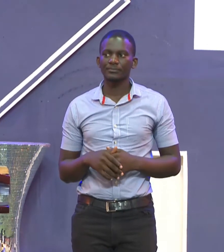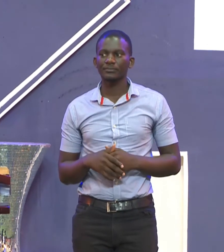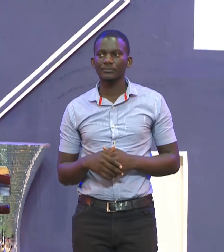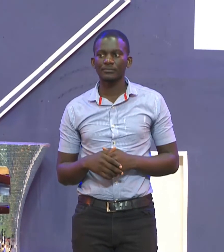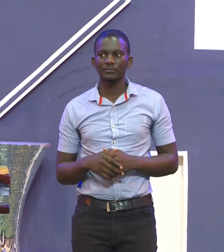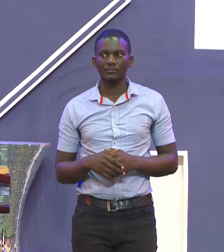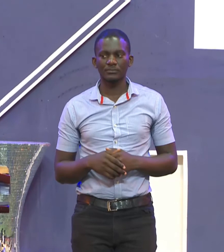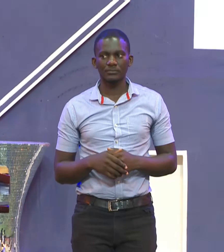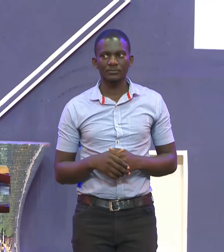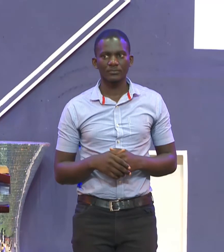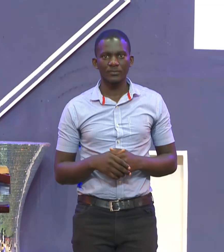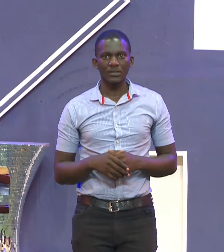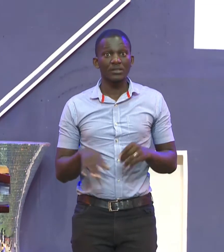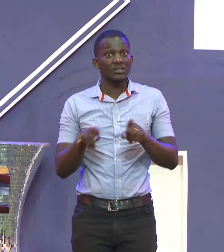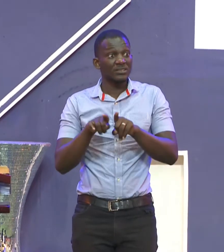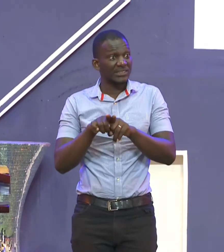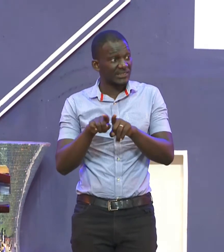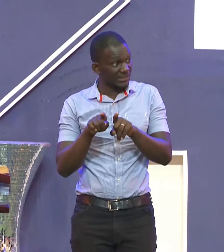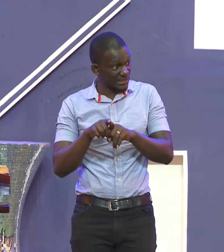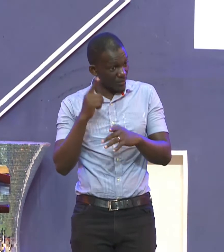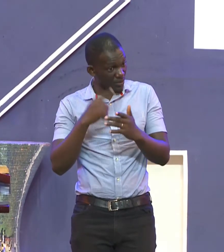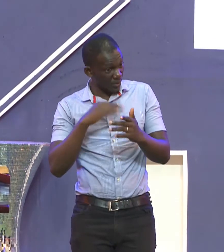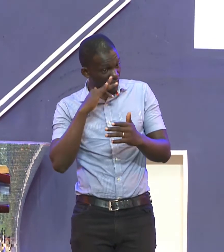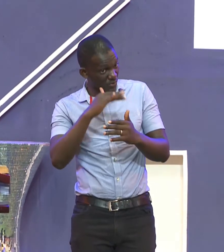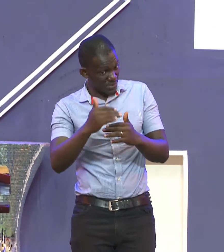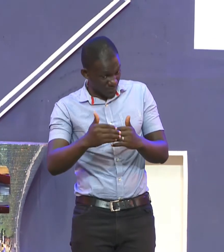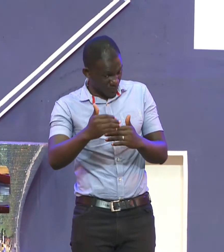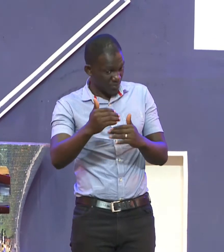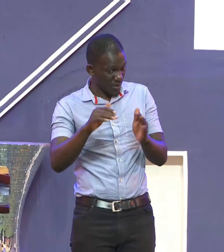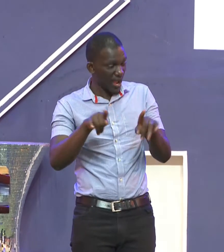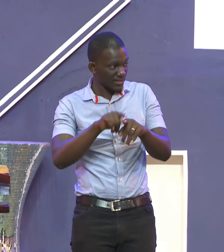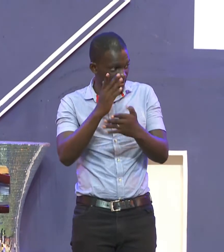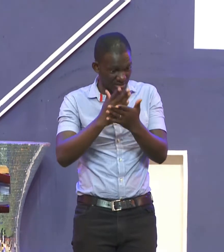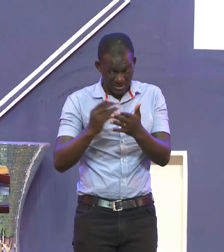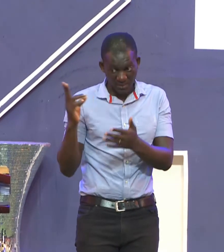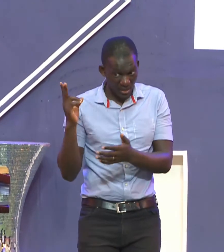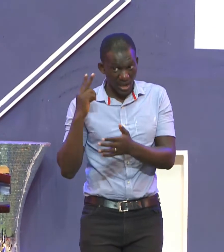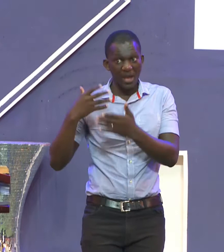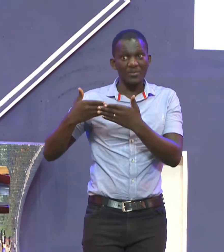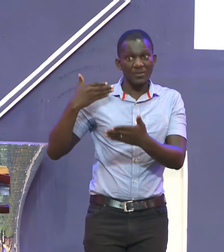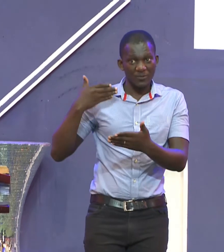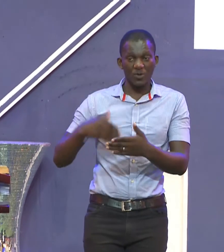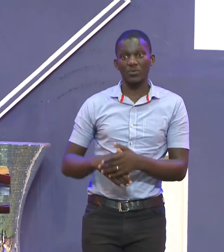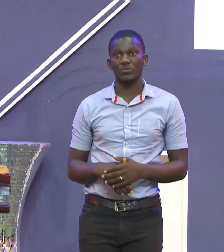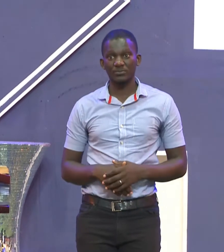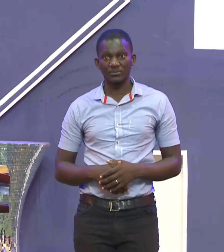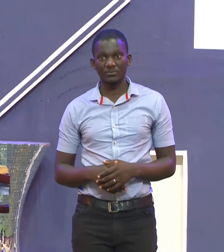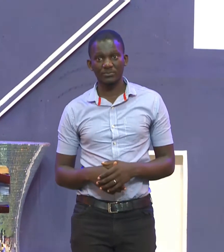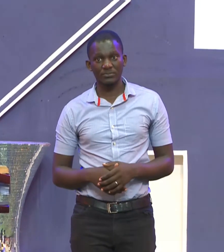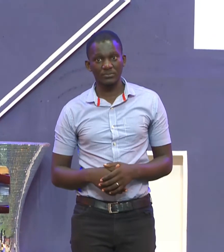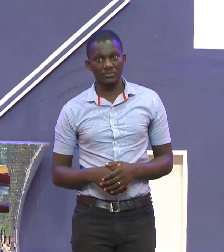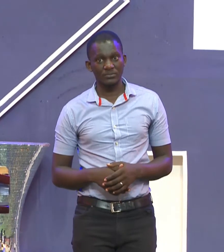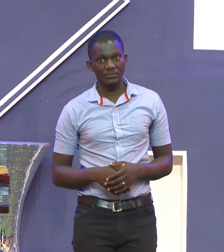it. Nti ne bye tugenda okwogera ne bye tubadde tuwulira. That even what we are going to speak, even perhaps the things we have heard